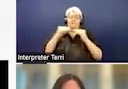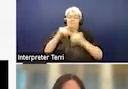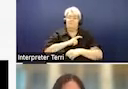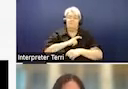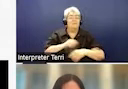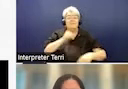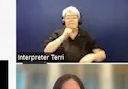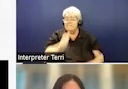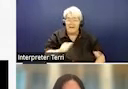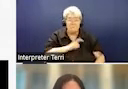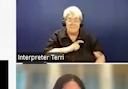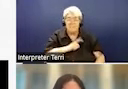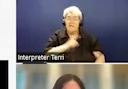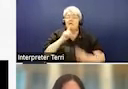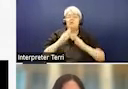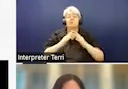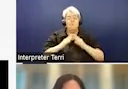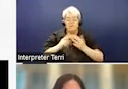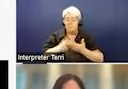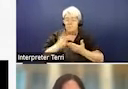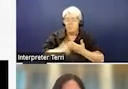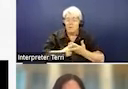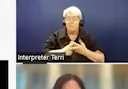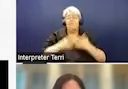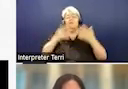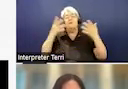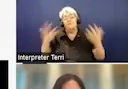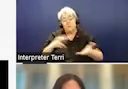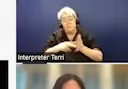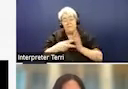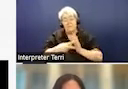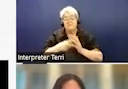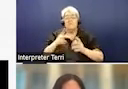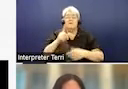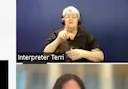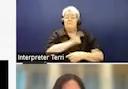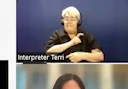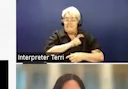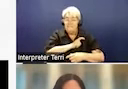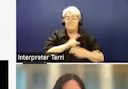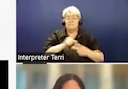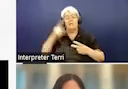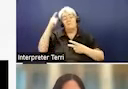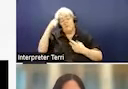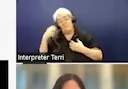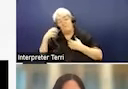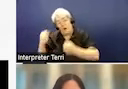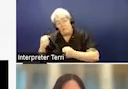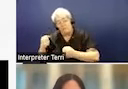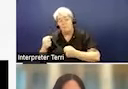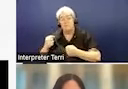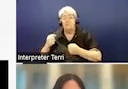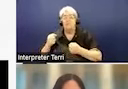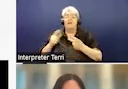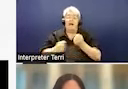community program. It is a community program in the sense that it brings together law enforcement services, behavioral health care services,